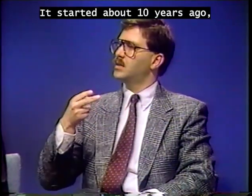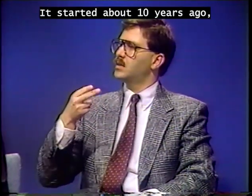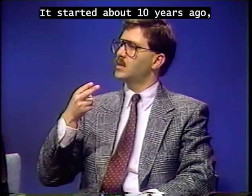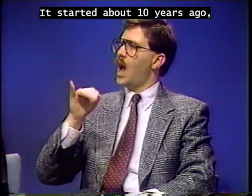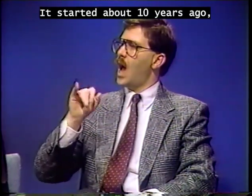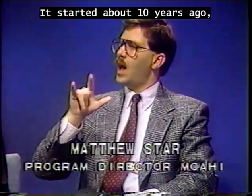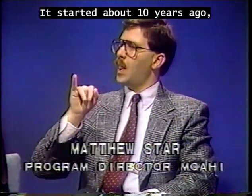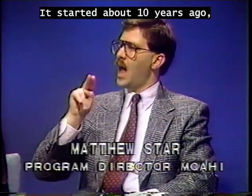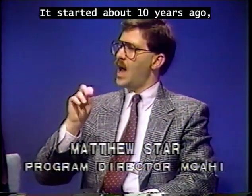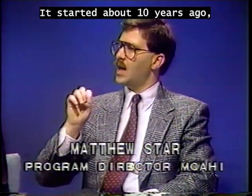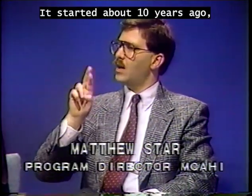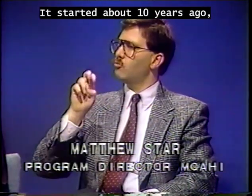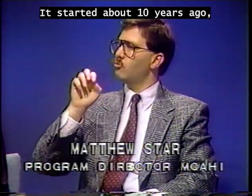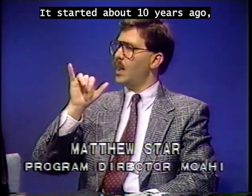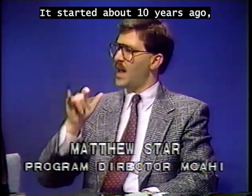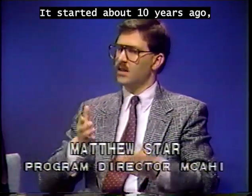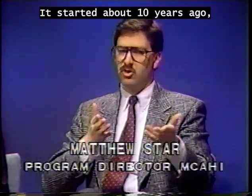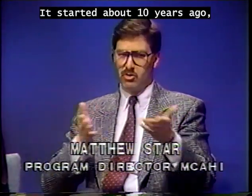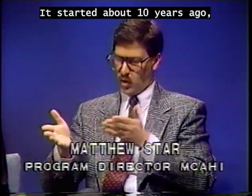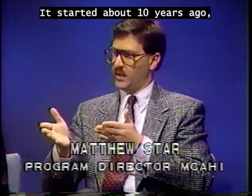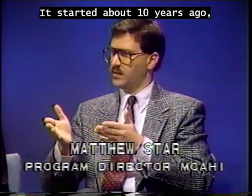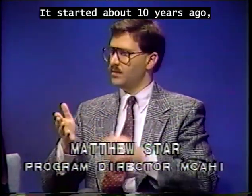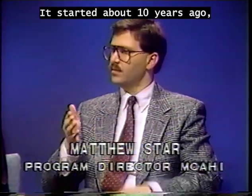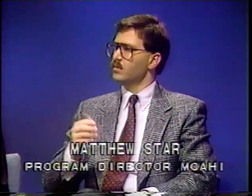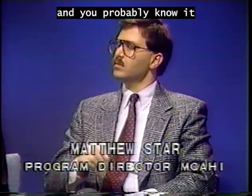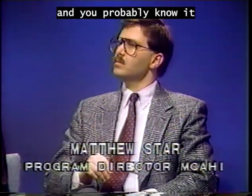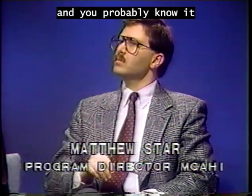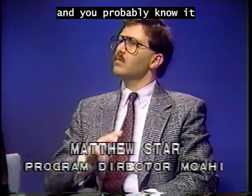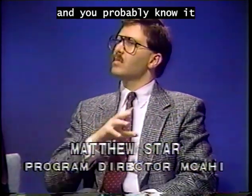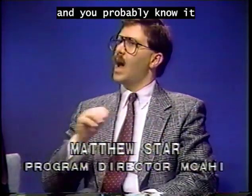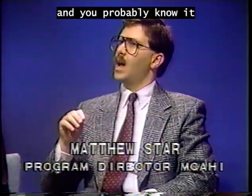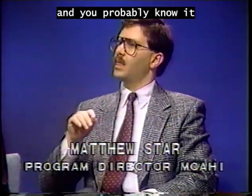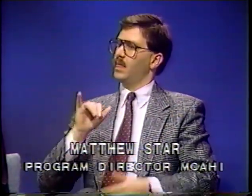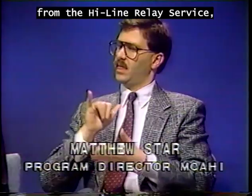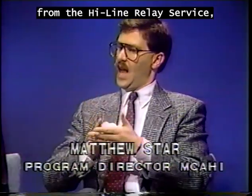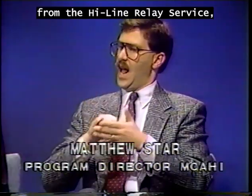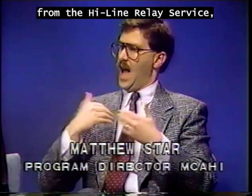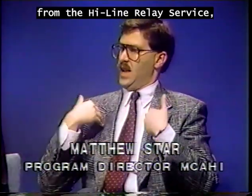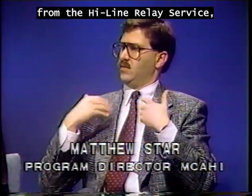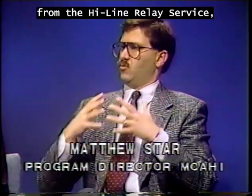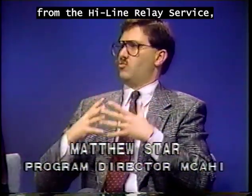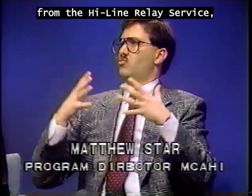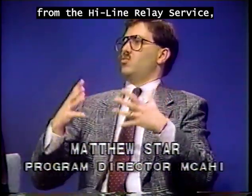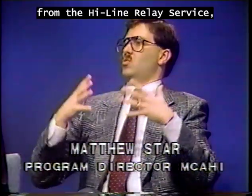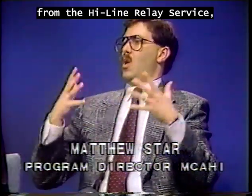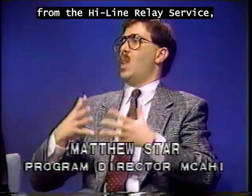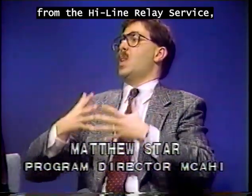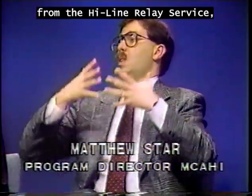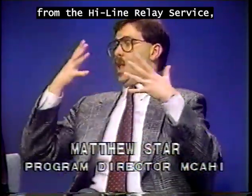started about 10 years ago, and you probably know it from the Highline Relay